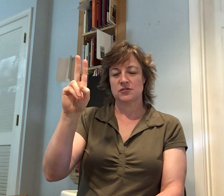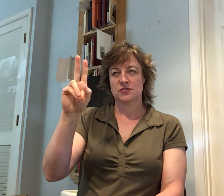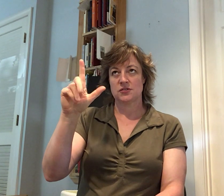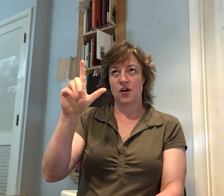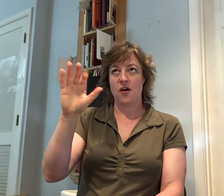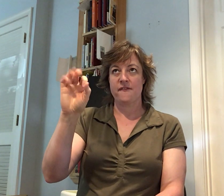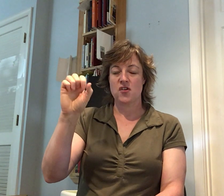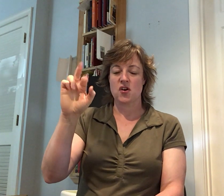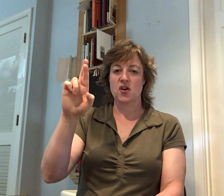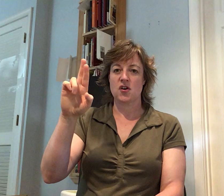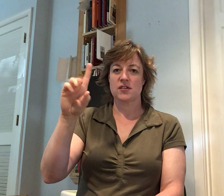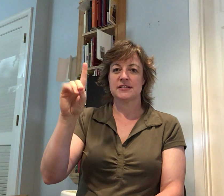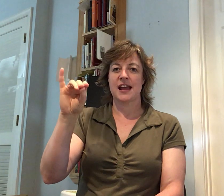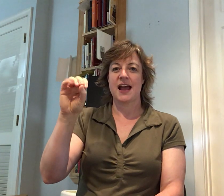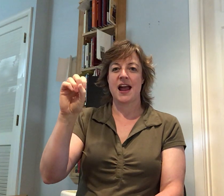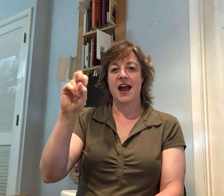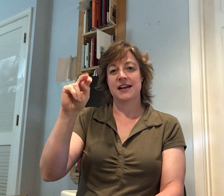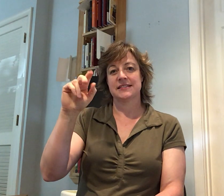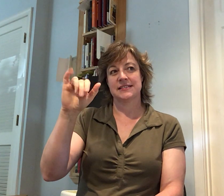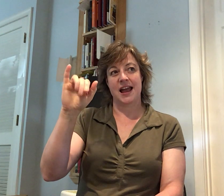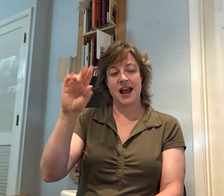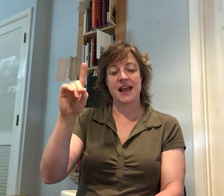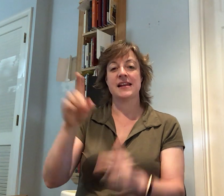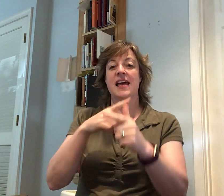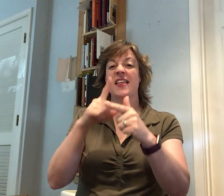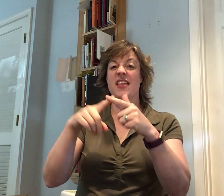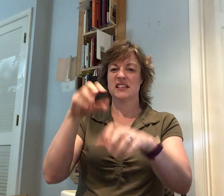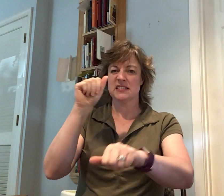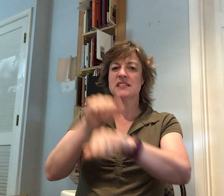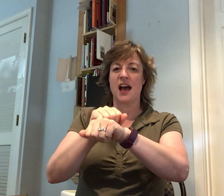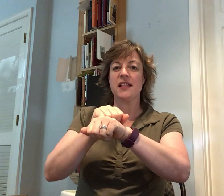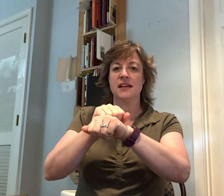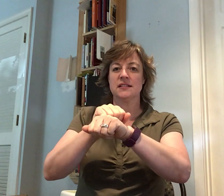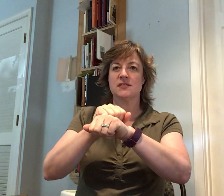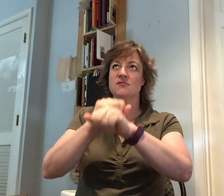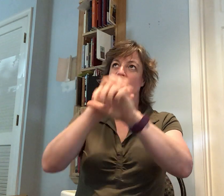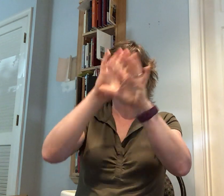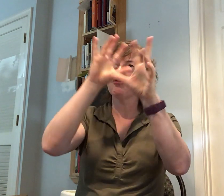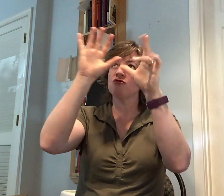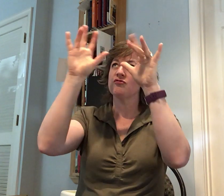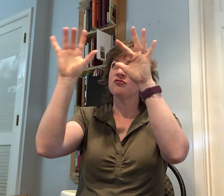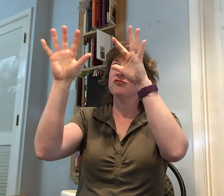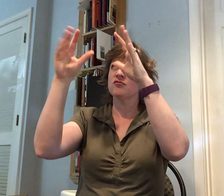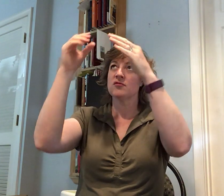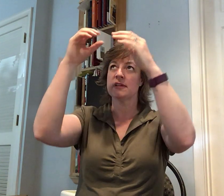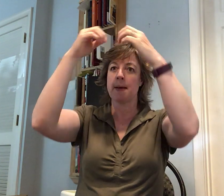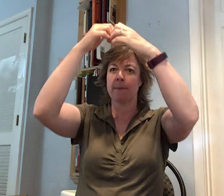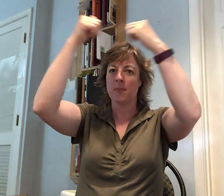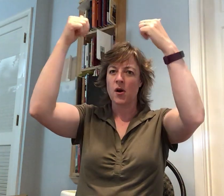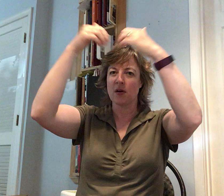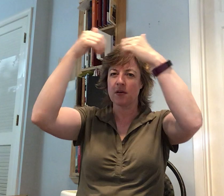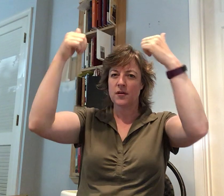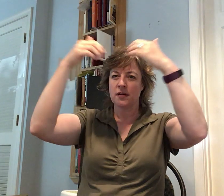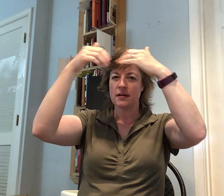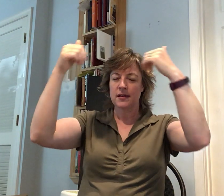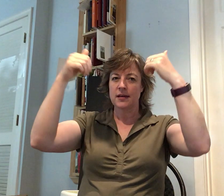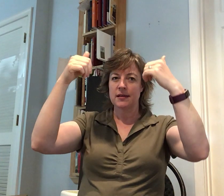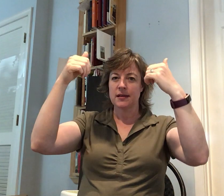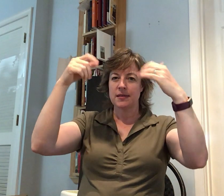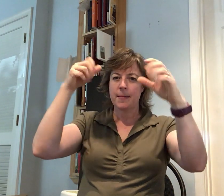is followed by solids that have been broken up by volcanic gas or the impact of the volcanic